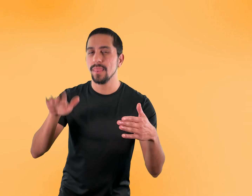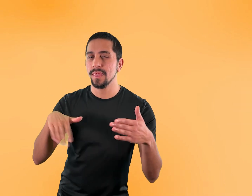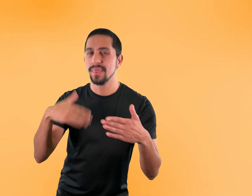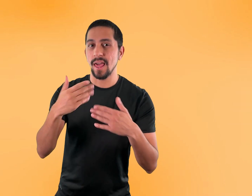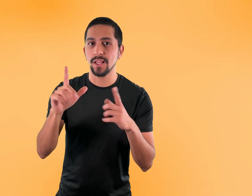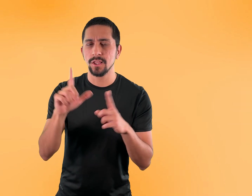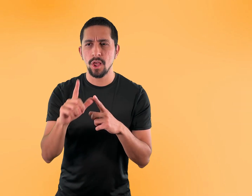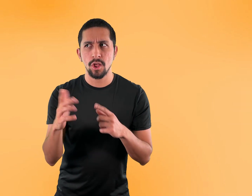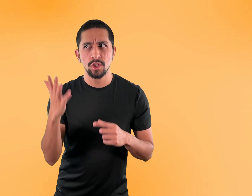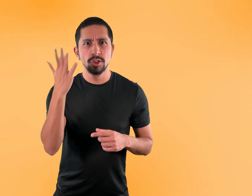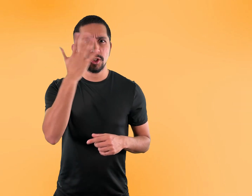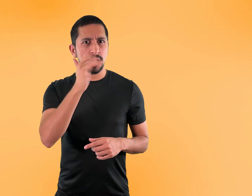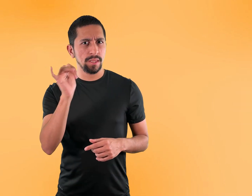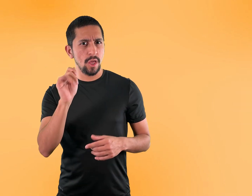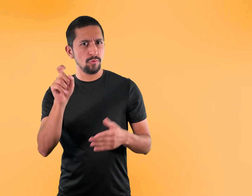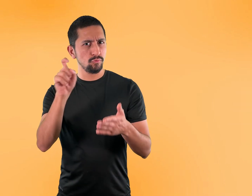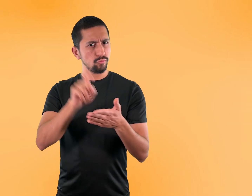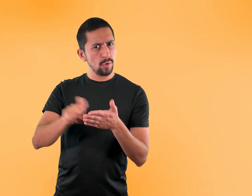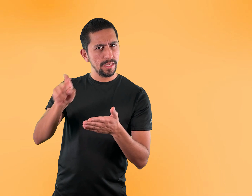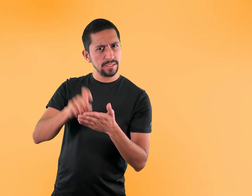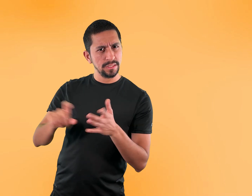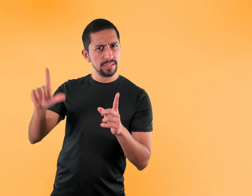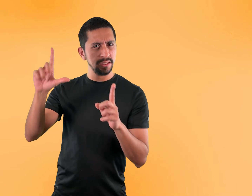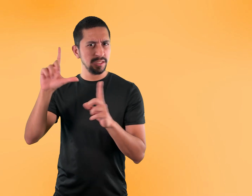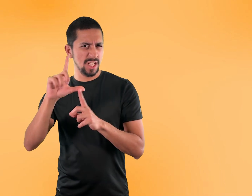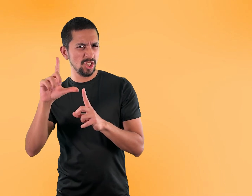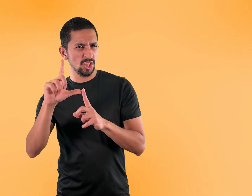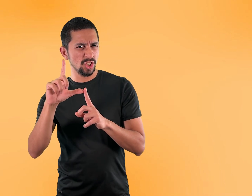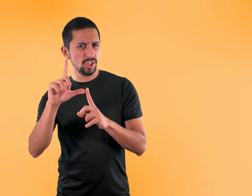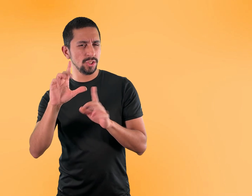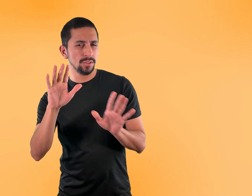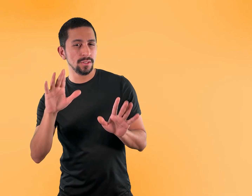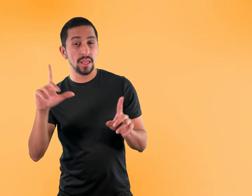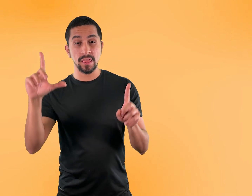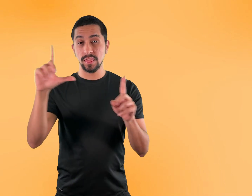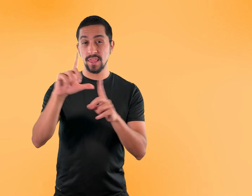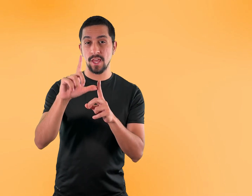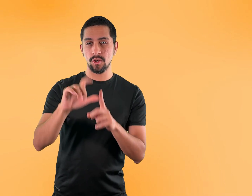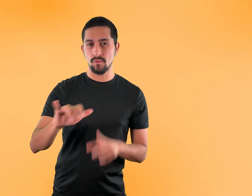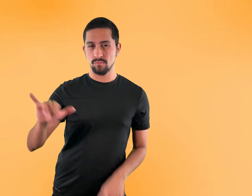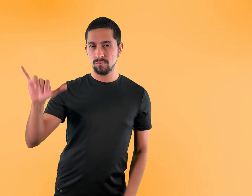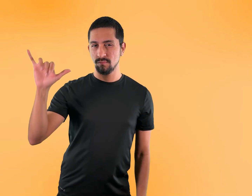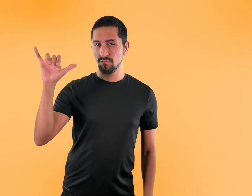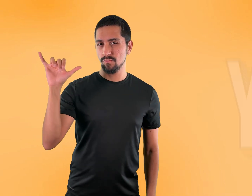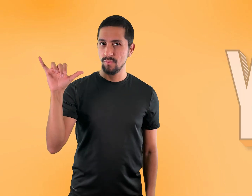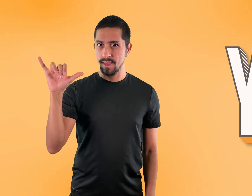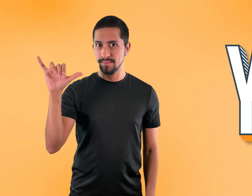Our next letter looks like its written counterpart. This is Y.